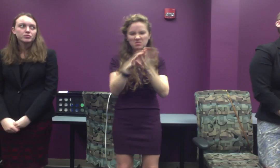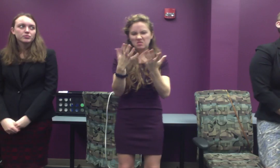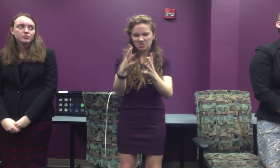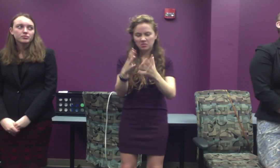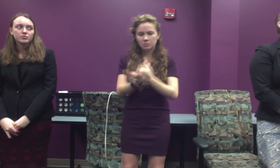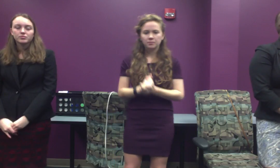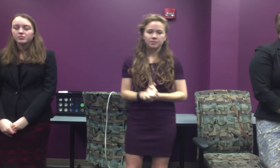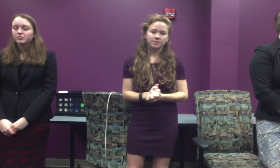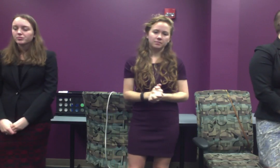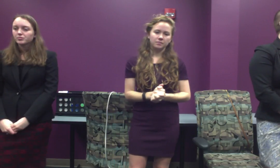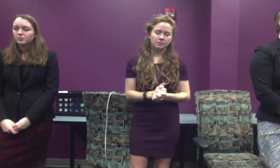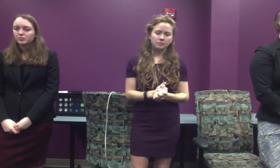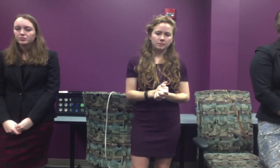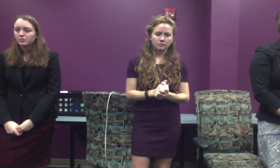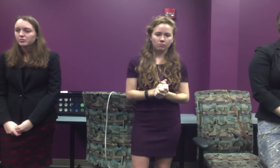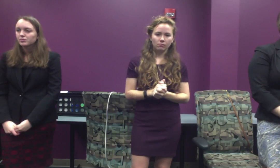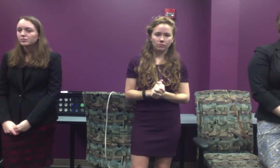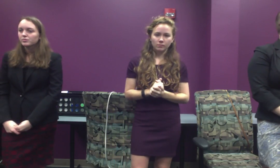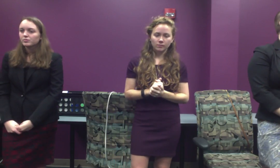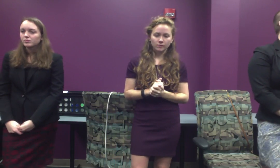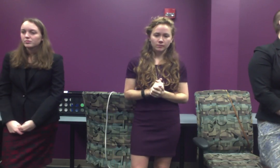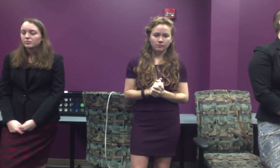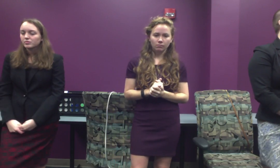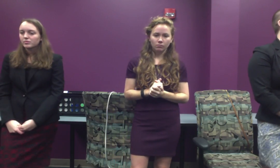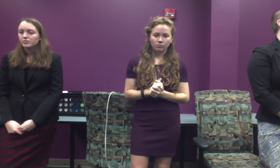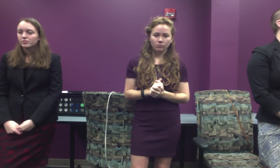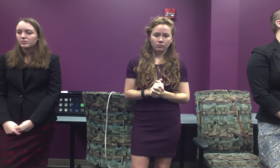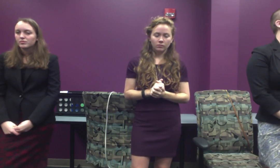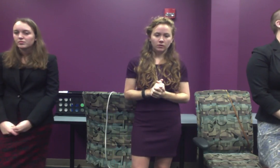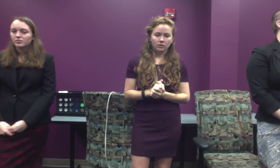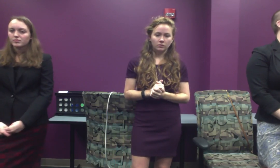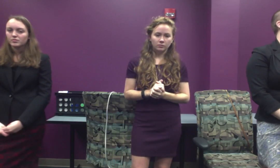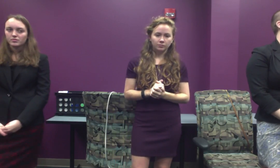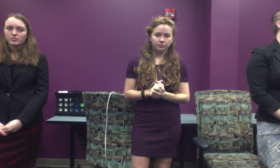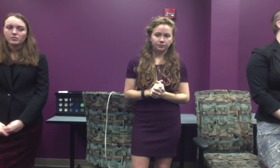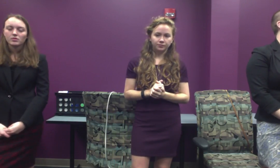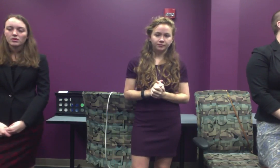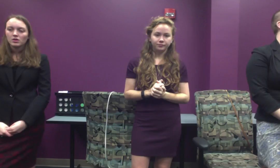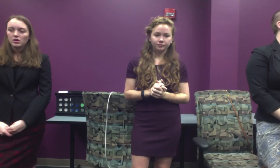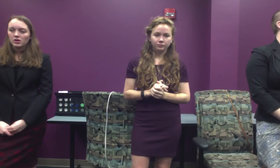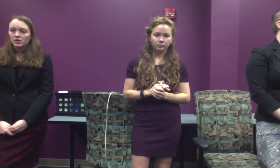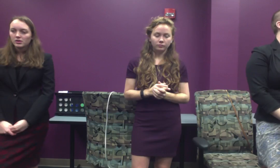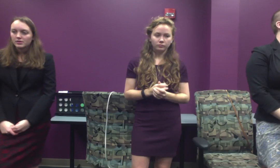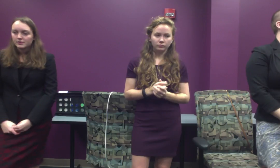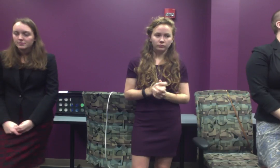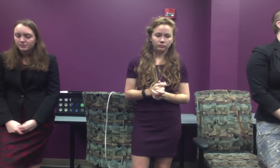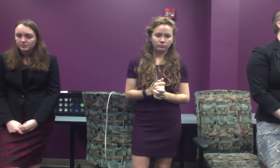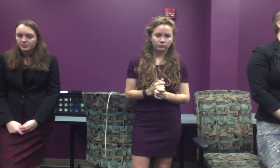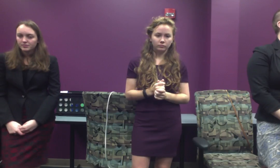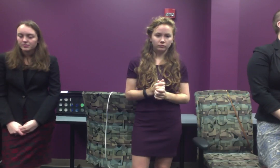Then finally, the advertisers send in their ads, which are then also to be pasted onto each